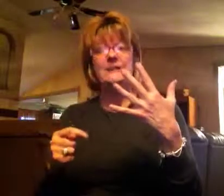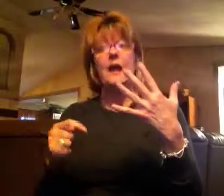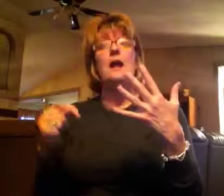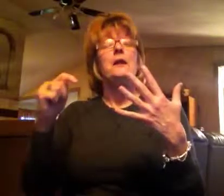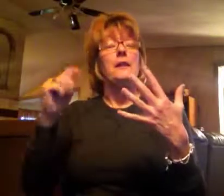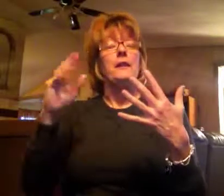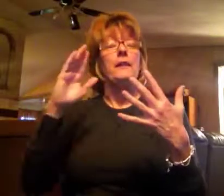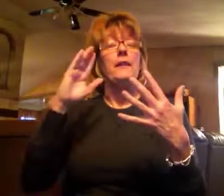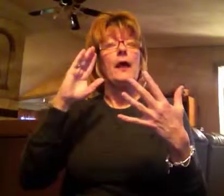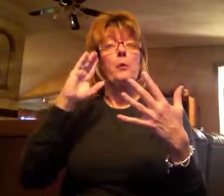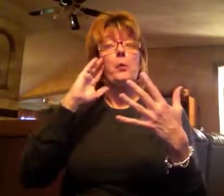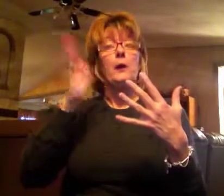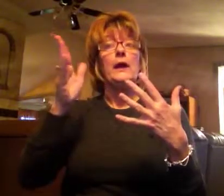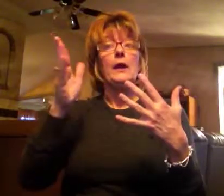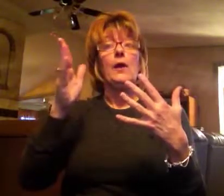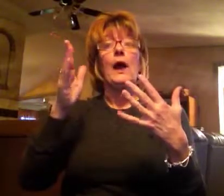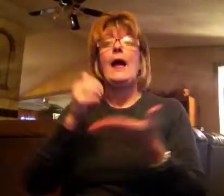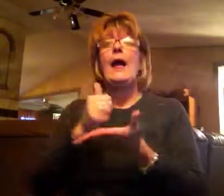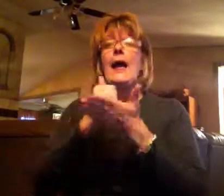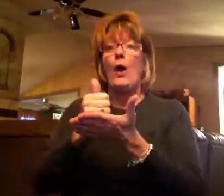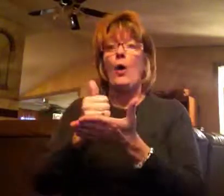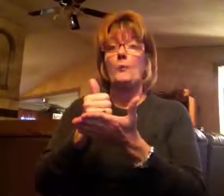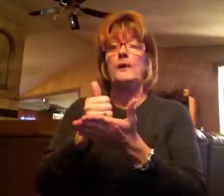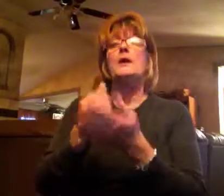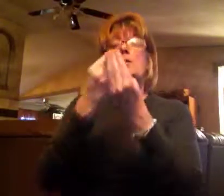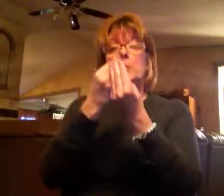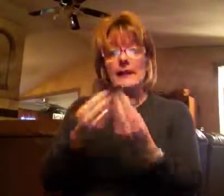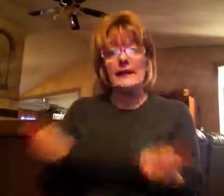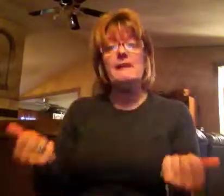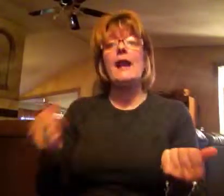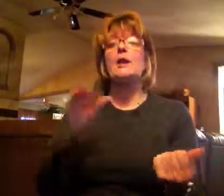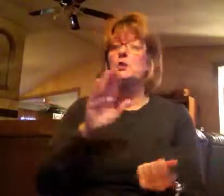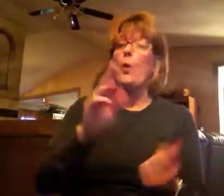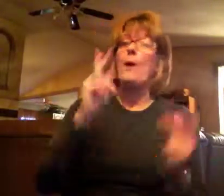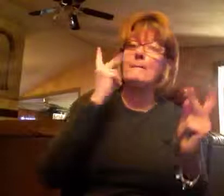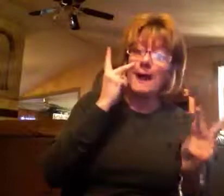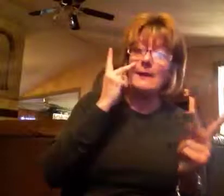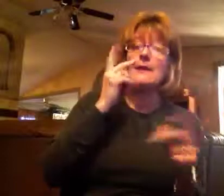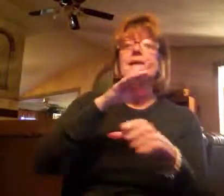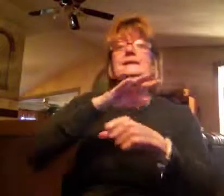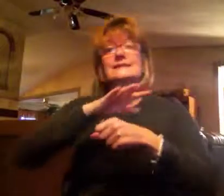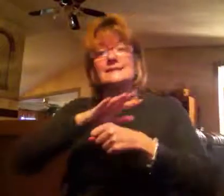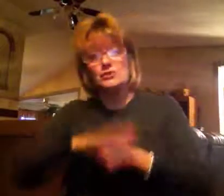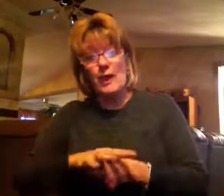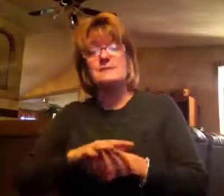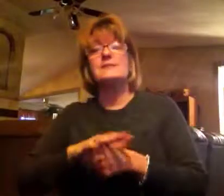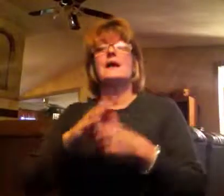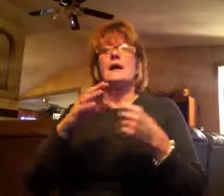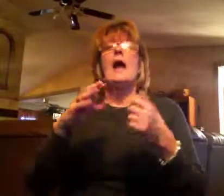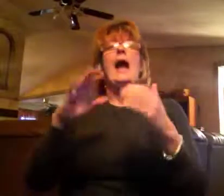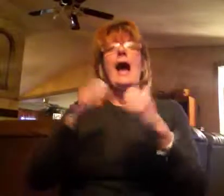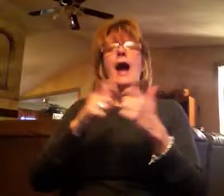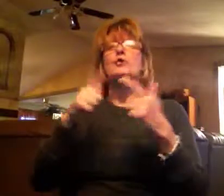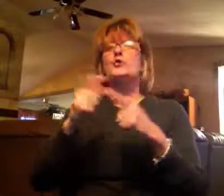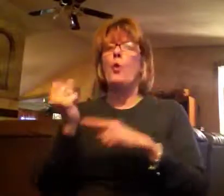techniques that will alleviate anxiety, stress, and panic attacks, including how to overcome social phobia,